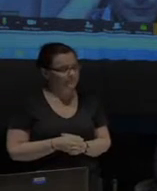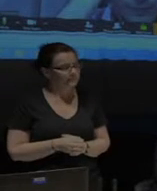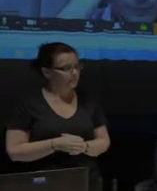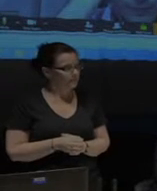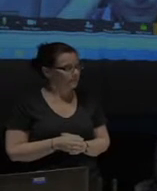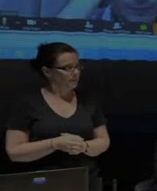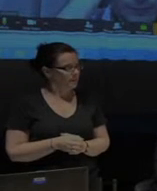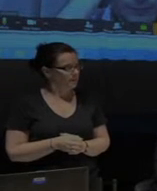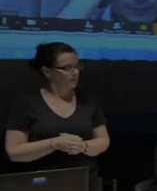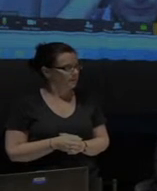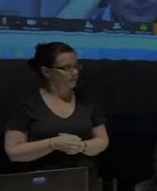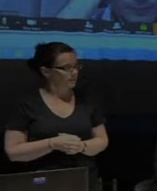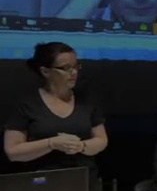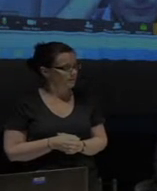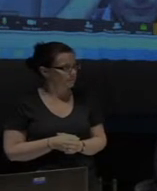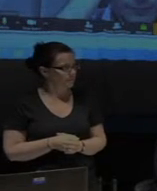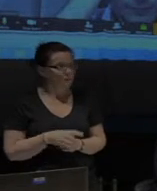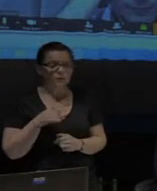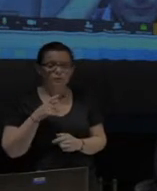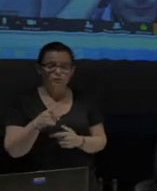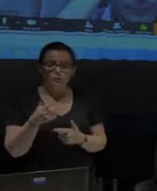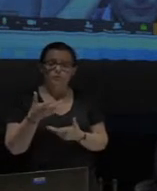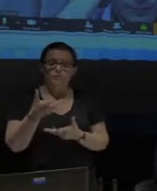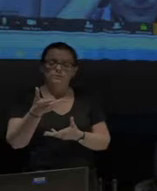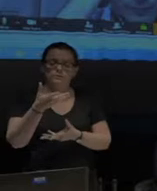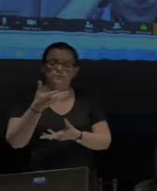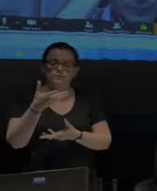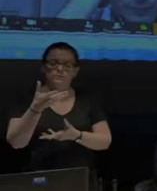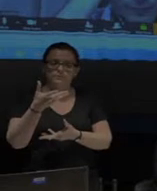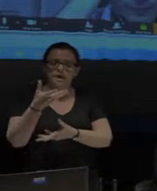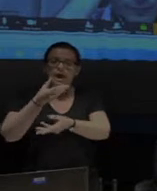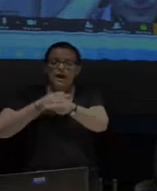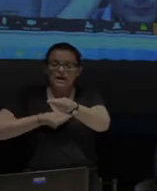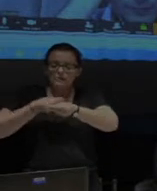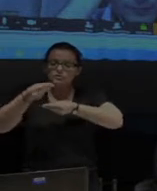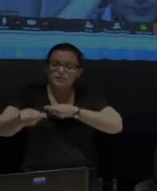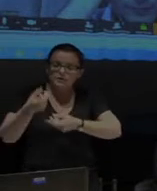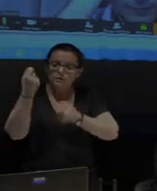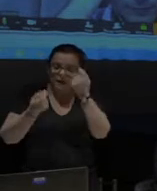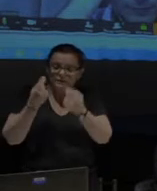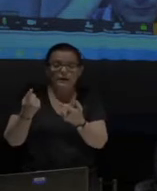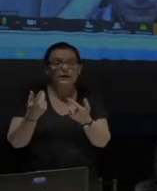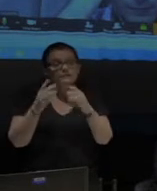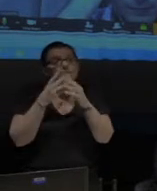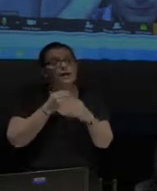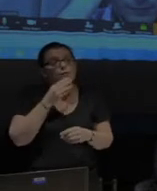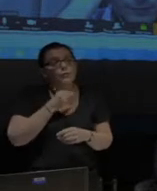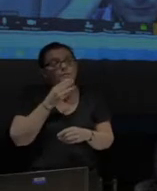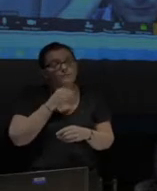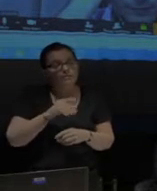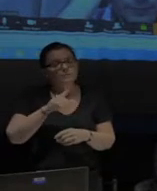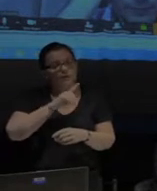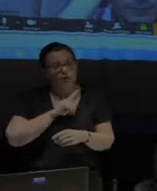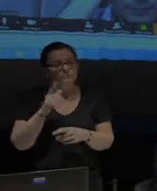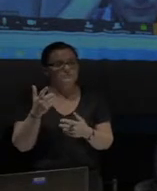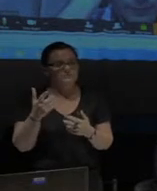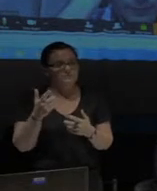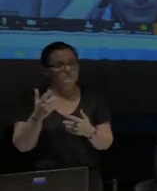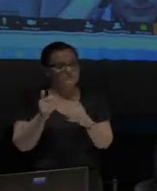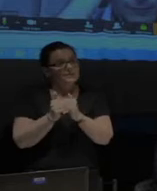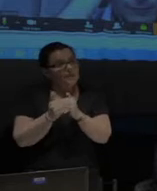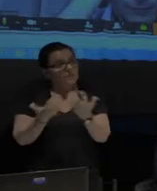exchange ideas is to be there, even if you're occasionally uncomfortable. Having said all of that, work